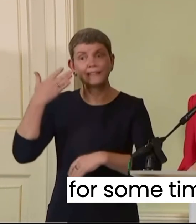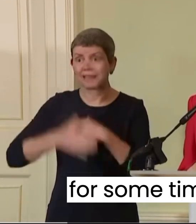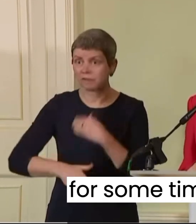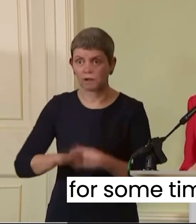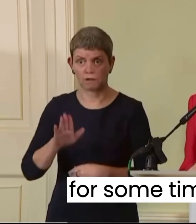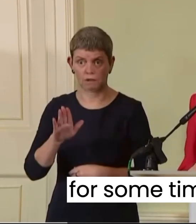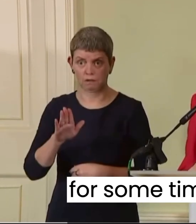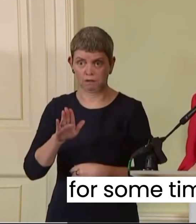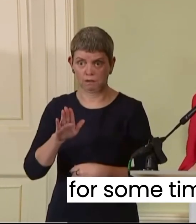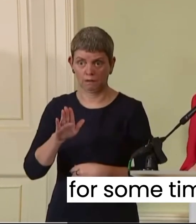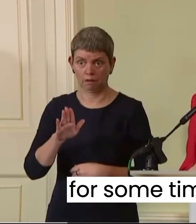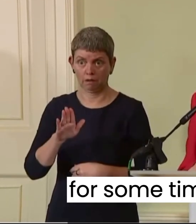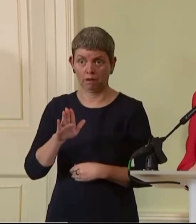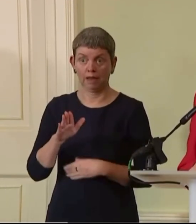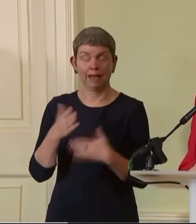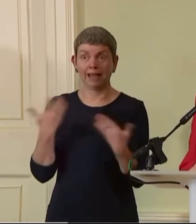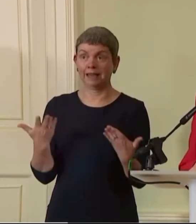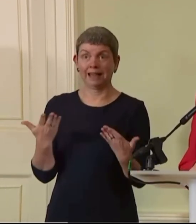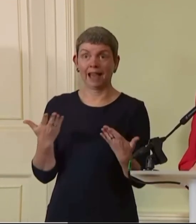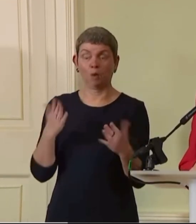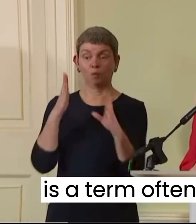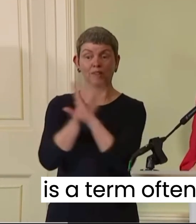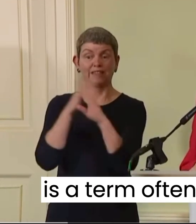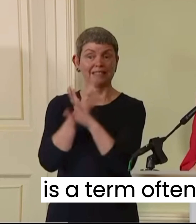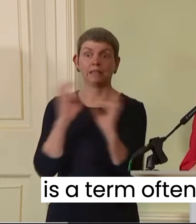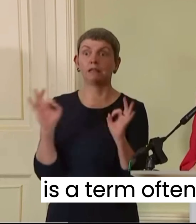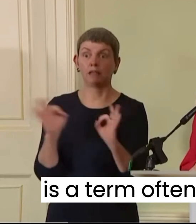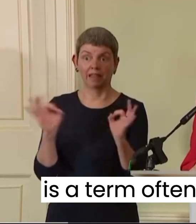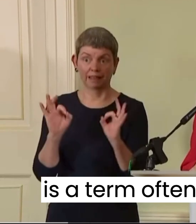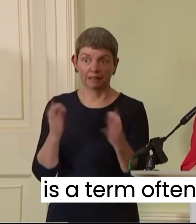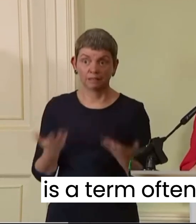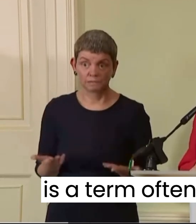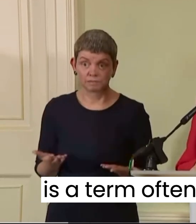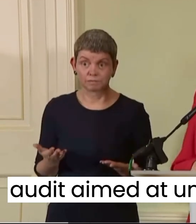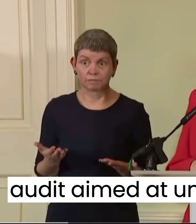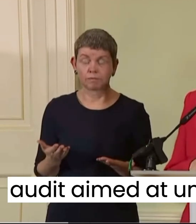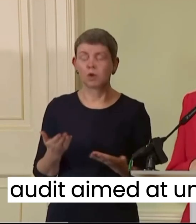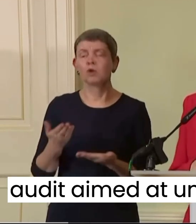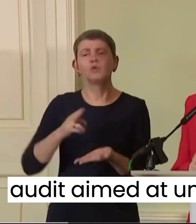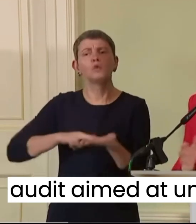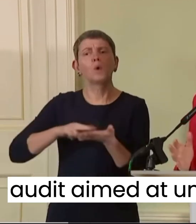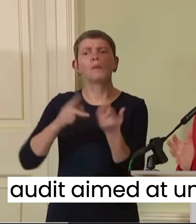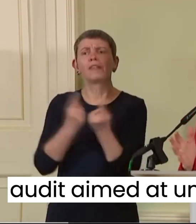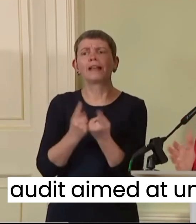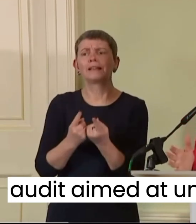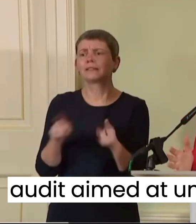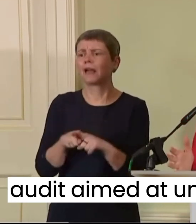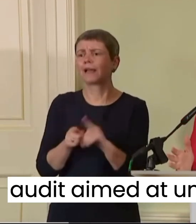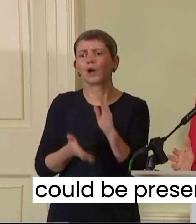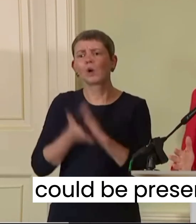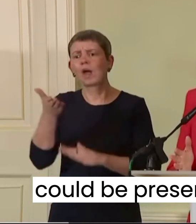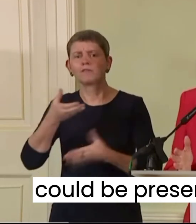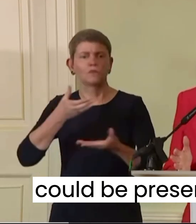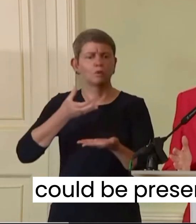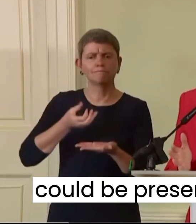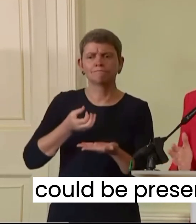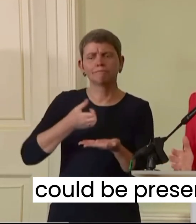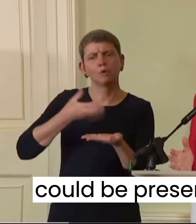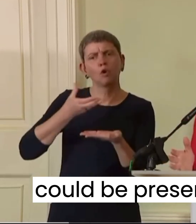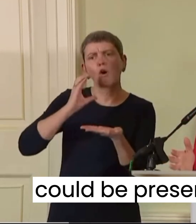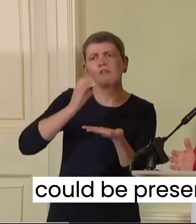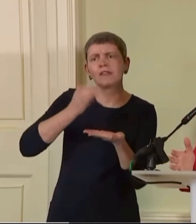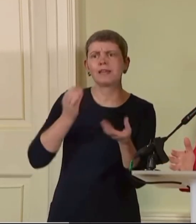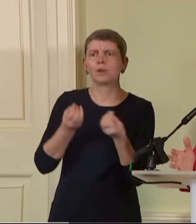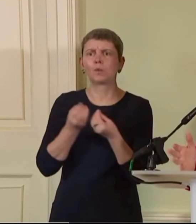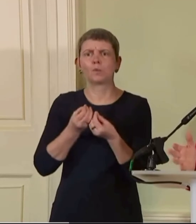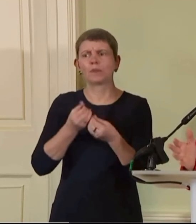for some time." A forensic audit is a term often used to describe an audit aimed at uncovering evidence that could be presented in a court